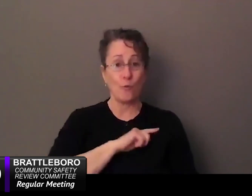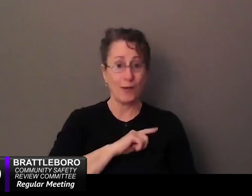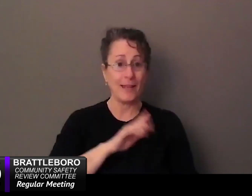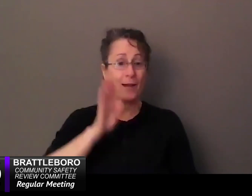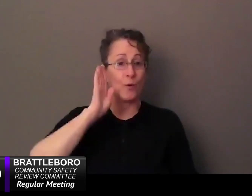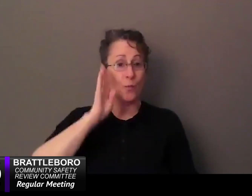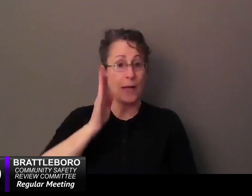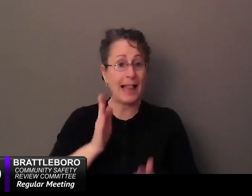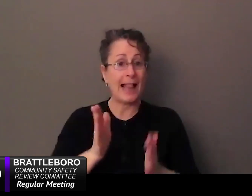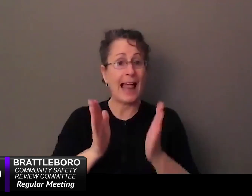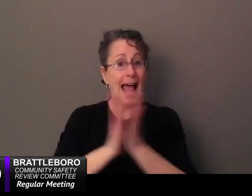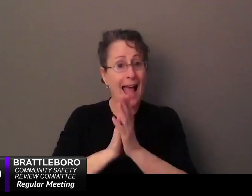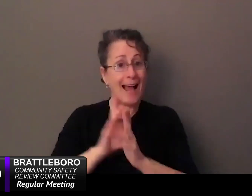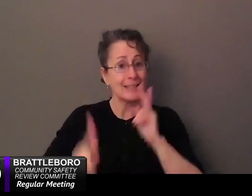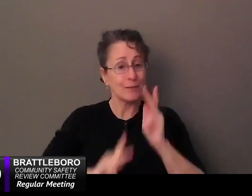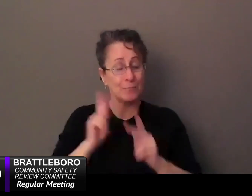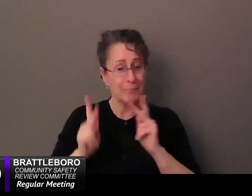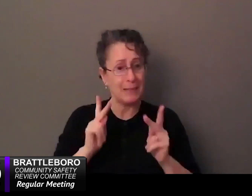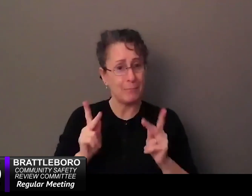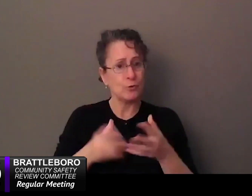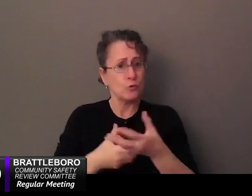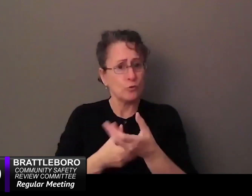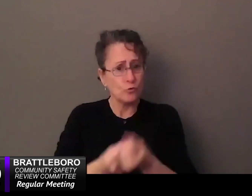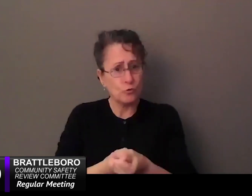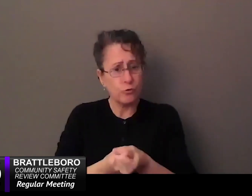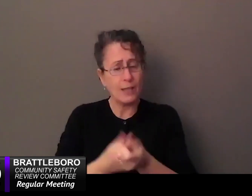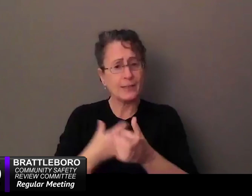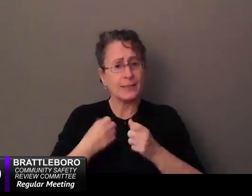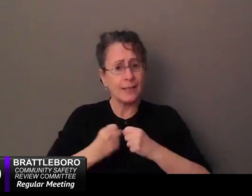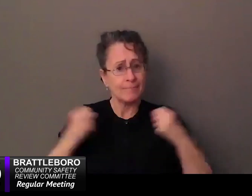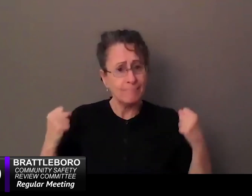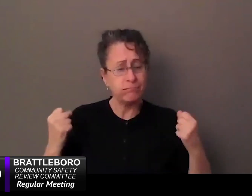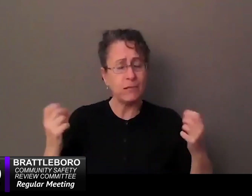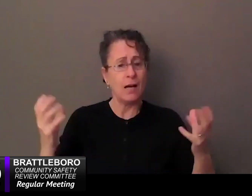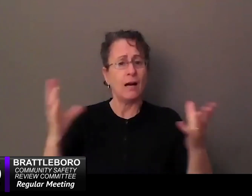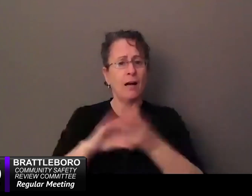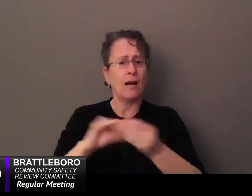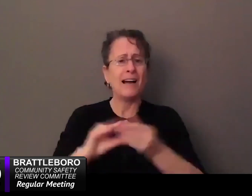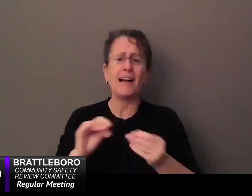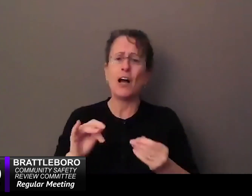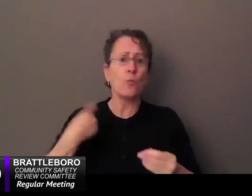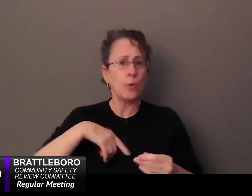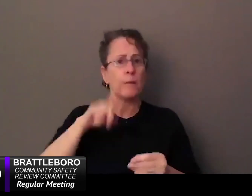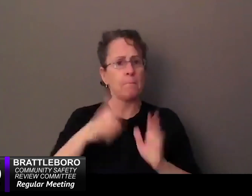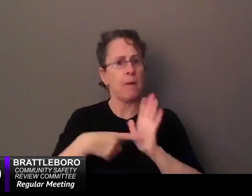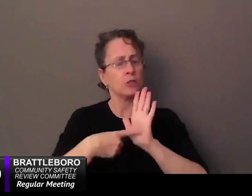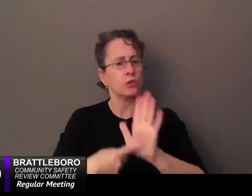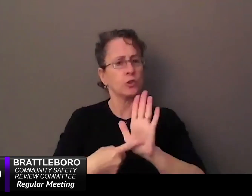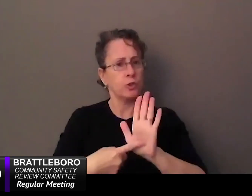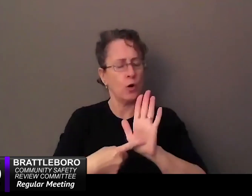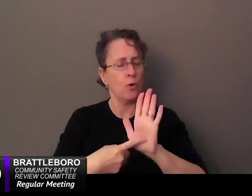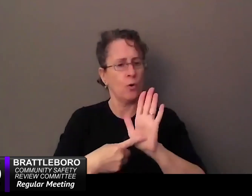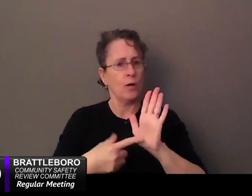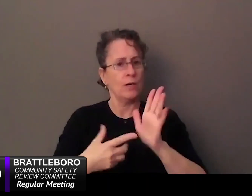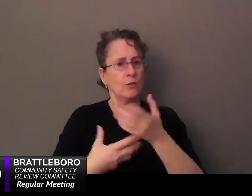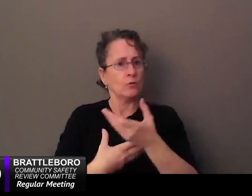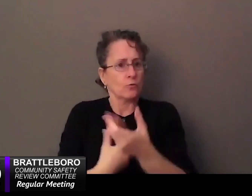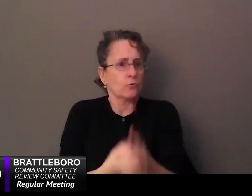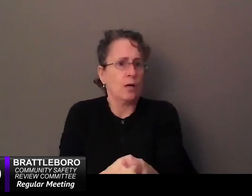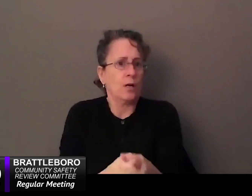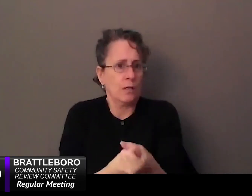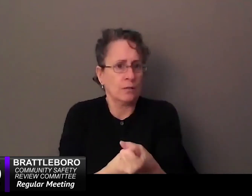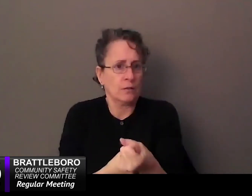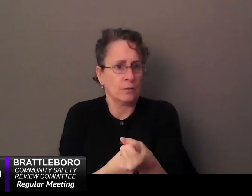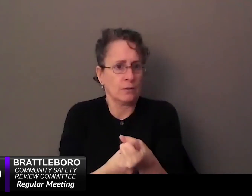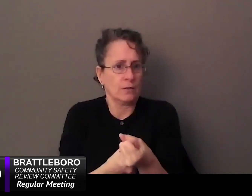any information, there needs to be trust, or at least a commitment, right, to